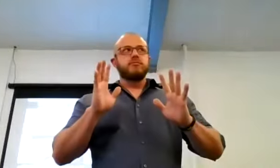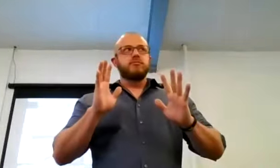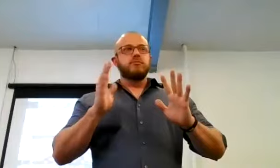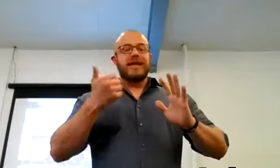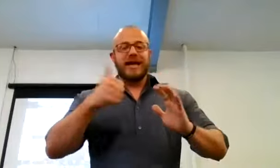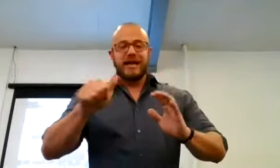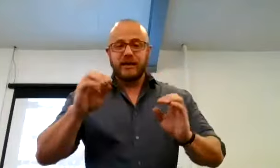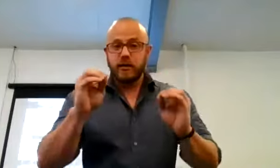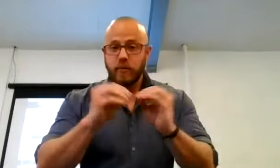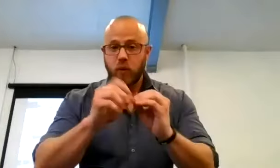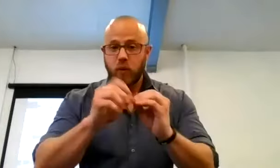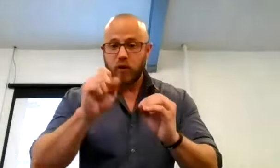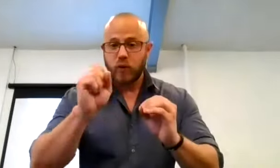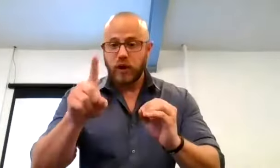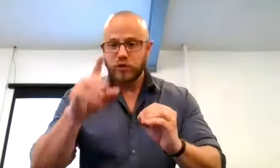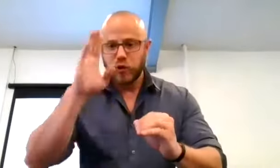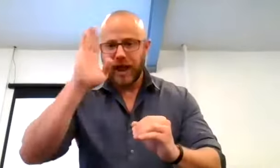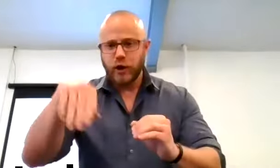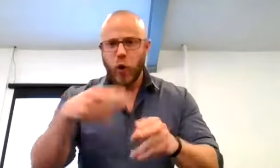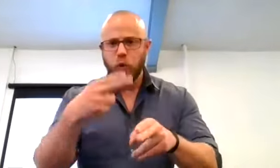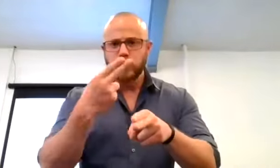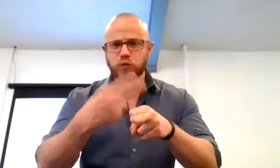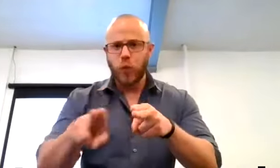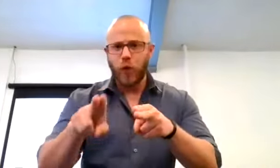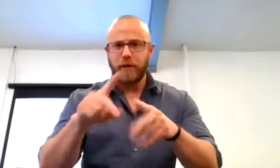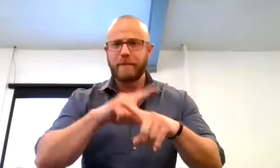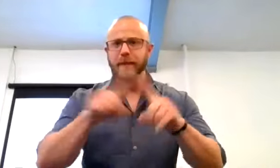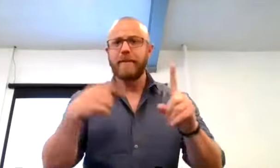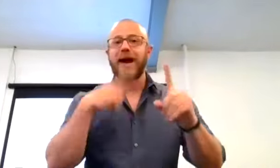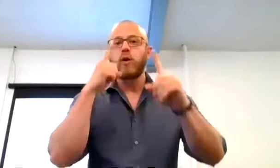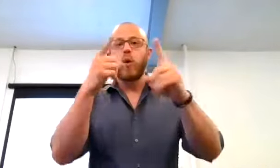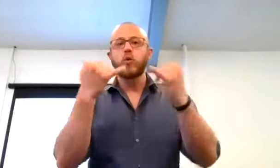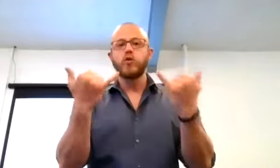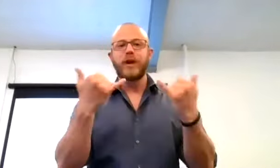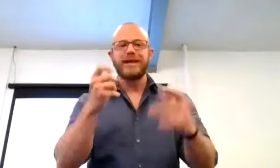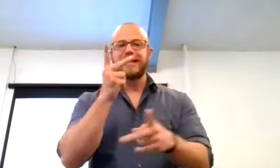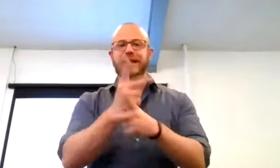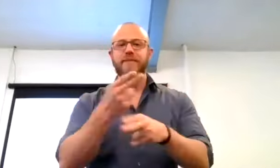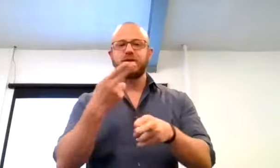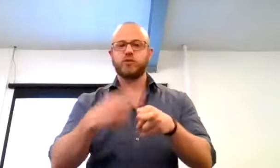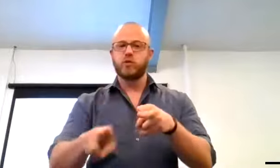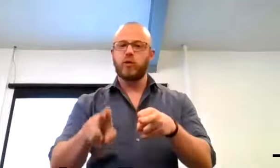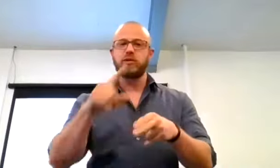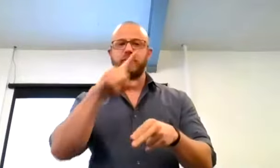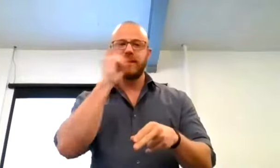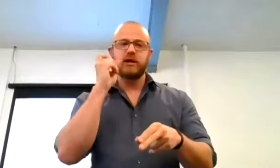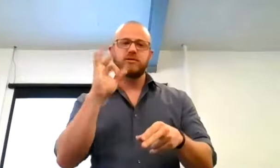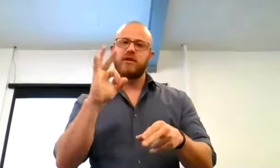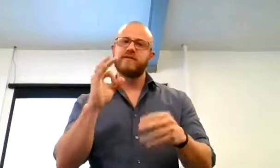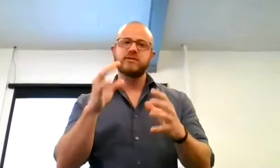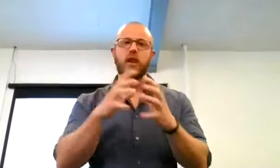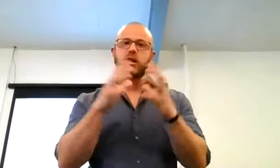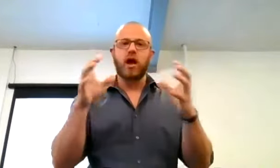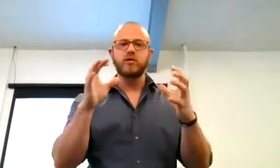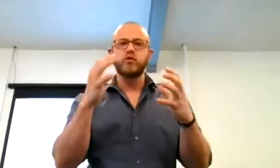Okay, let's see. Are there any more questions? I know it was pretty short, but my goal today was to keep it short because of,